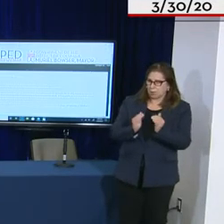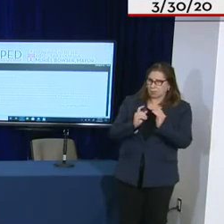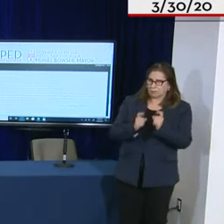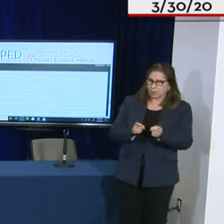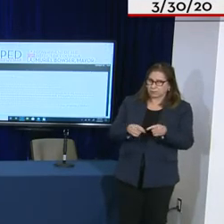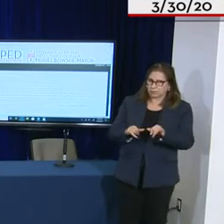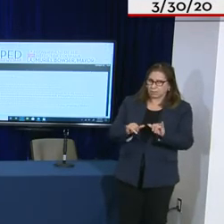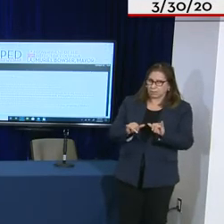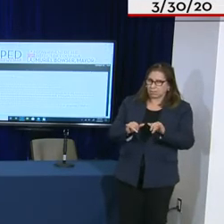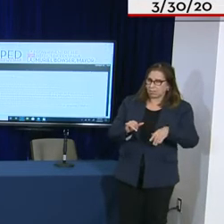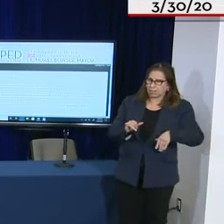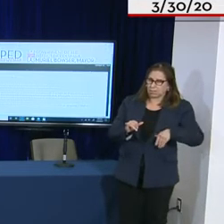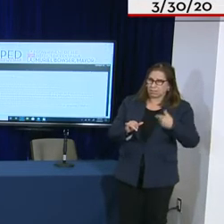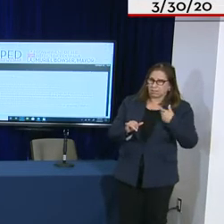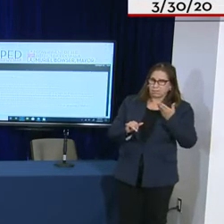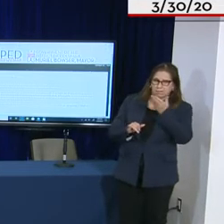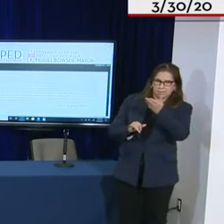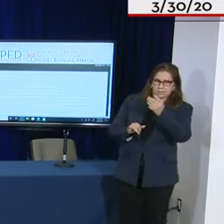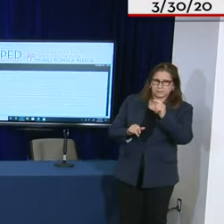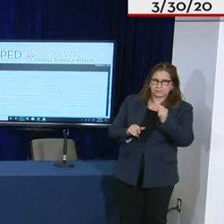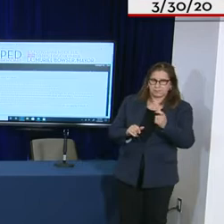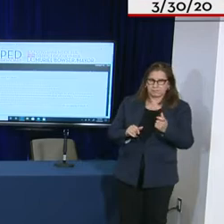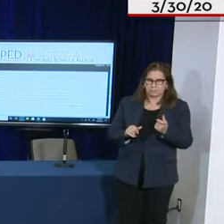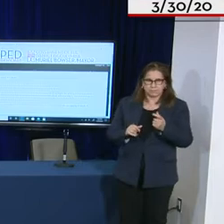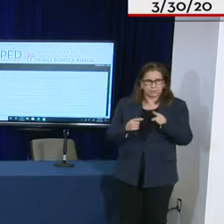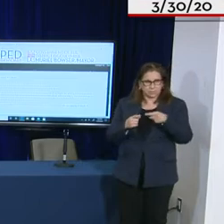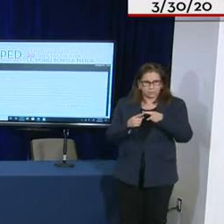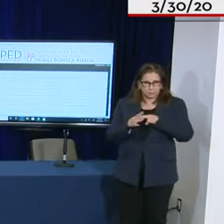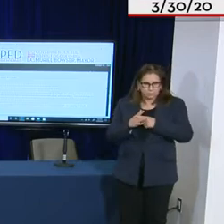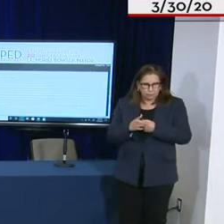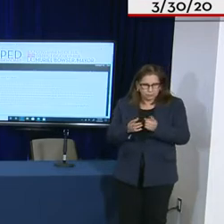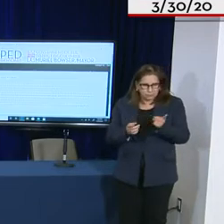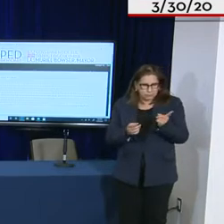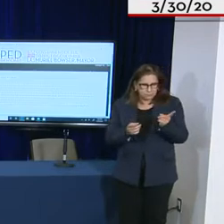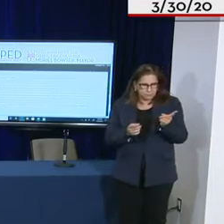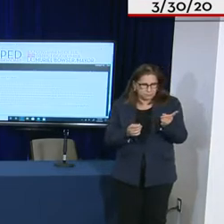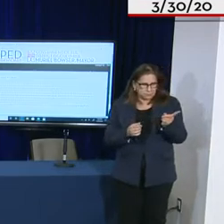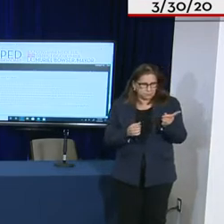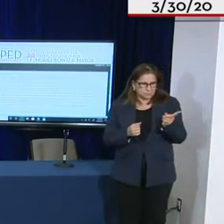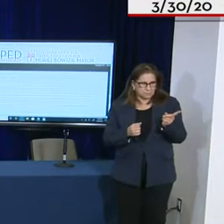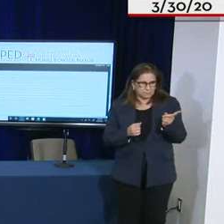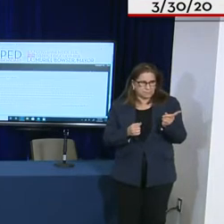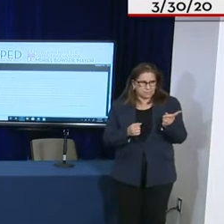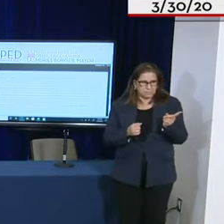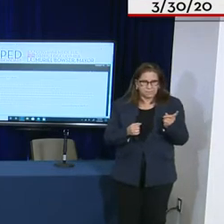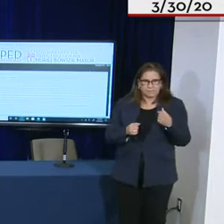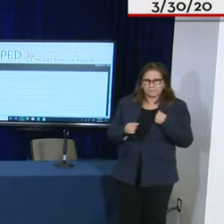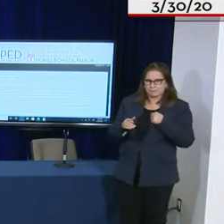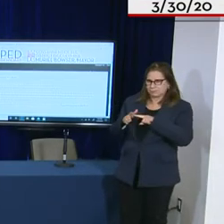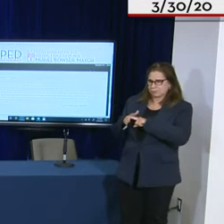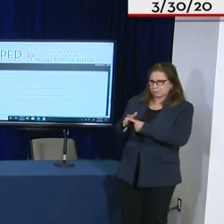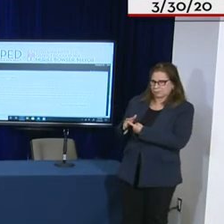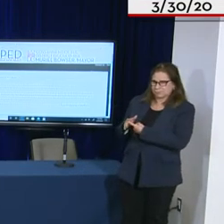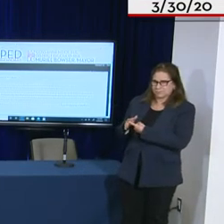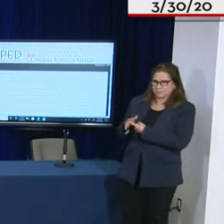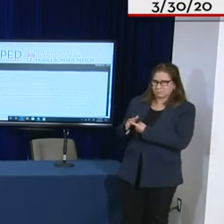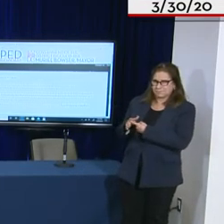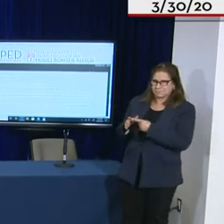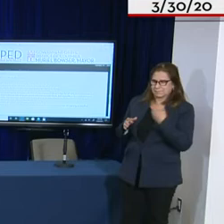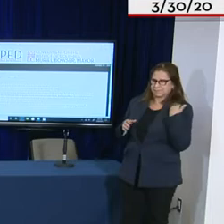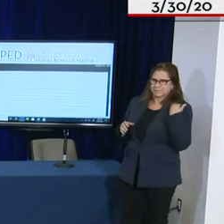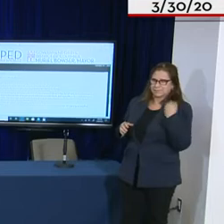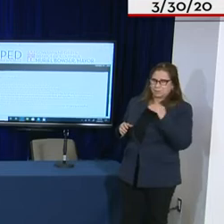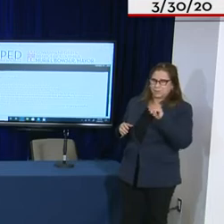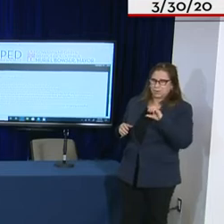taxes yet? You said, when did you start? I'm sorry. We started in March of last